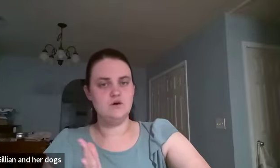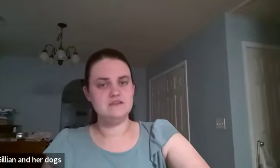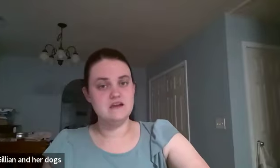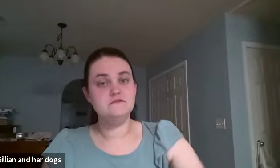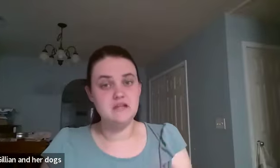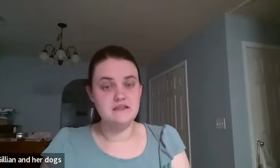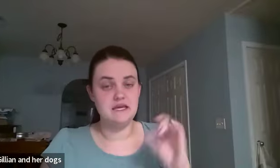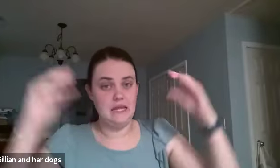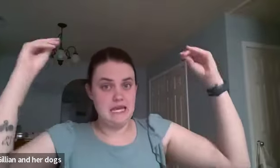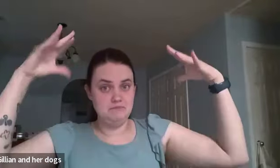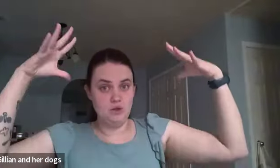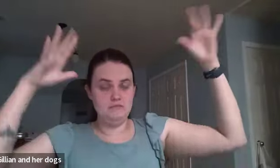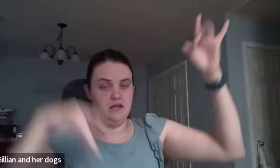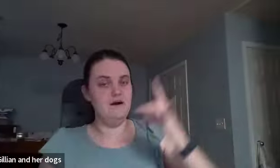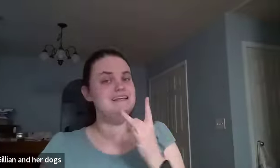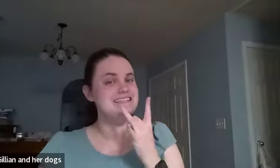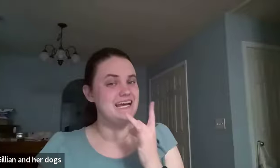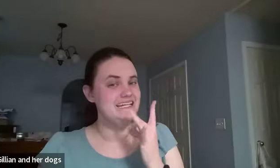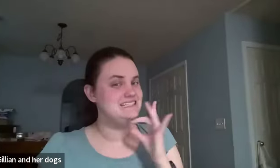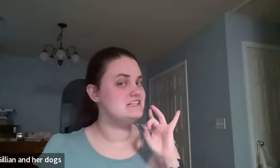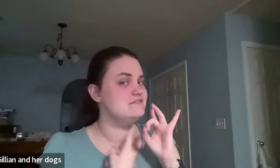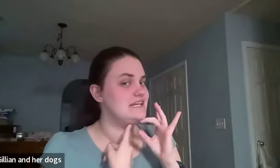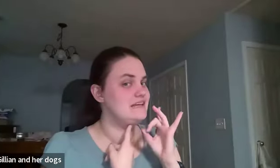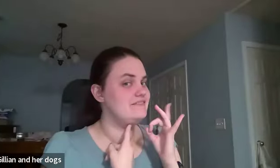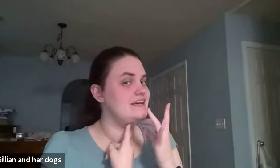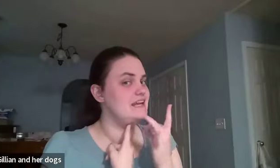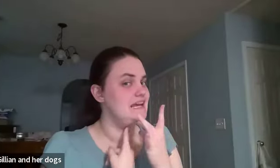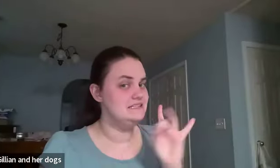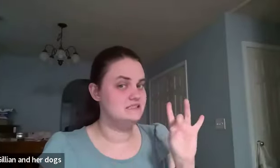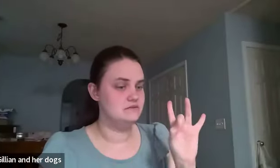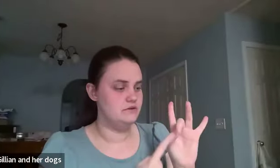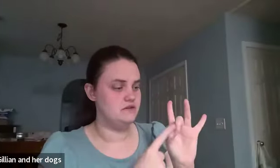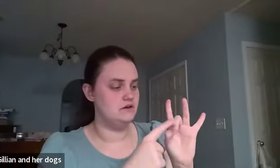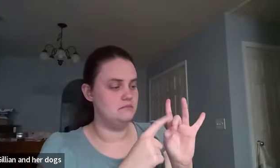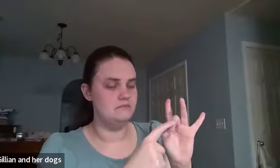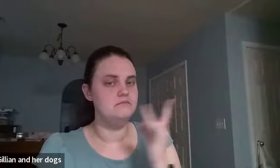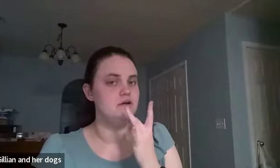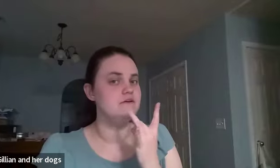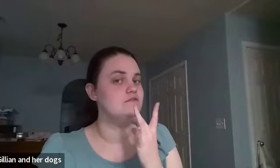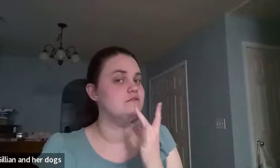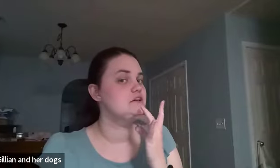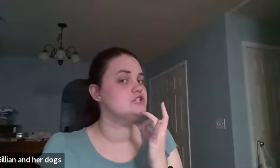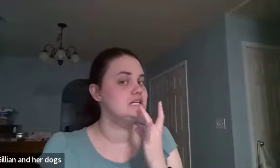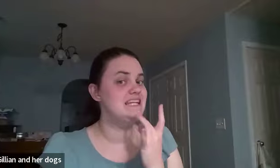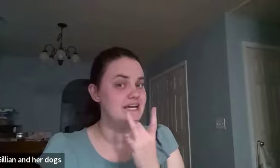so the sign for light, like a light bulb being on, is light. It's like flicking the eight with the middle finger flicking your chin.